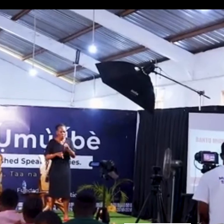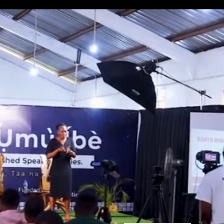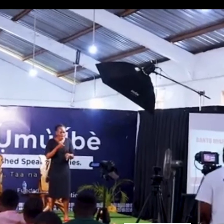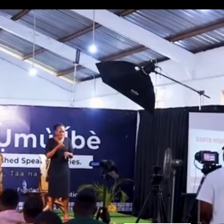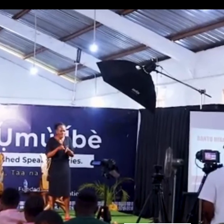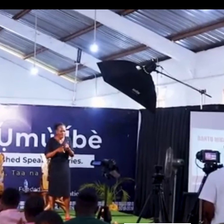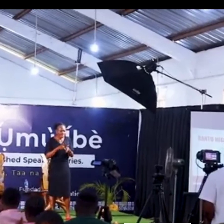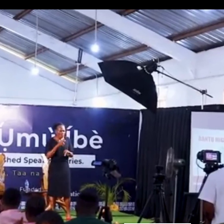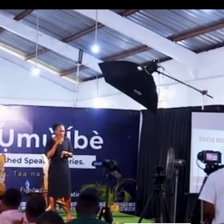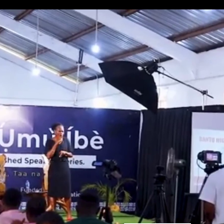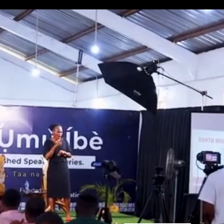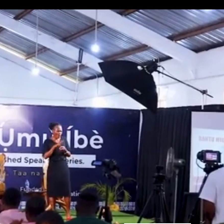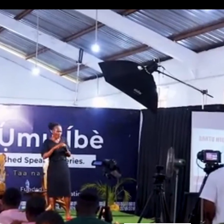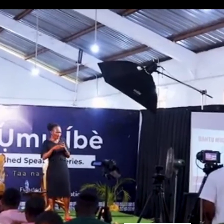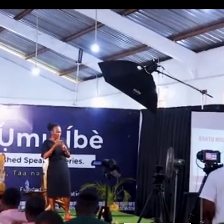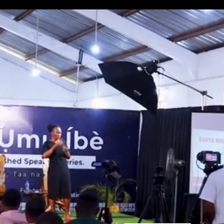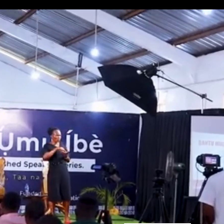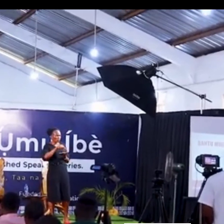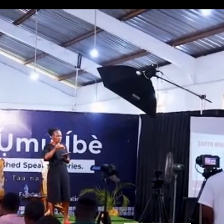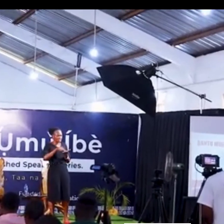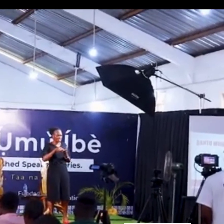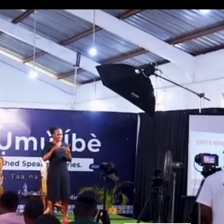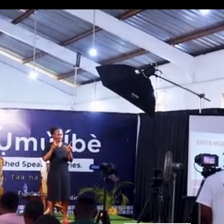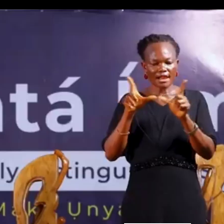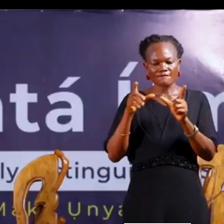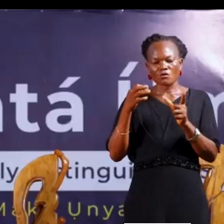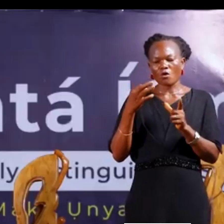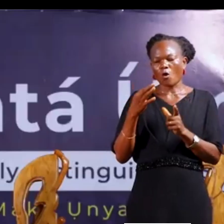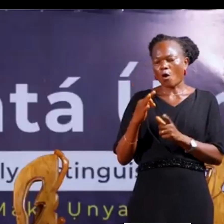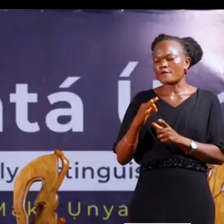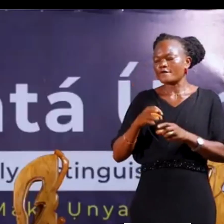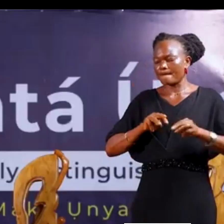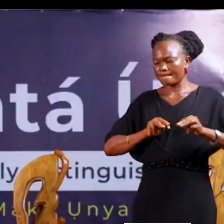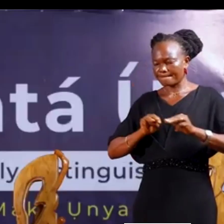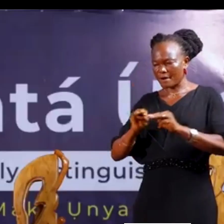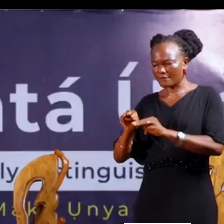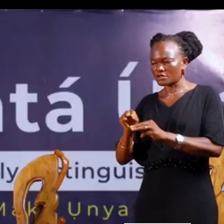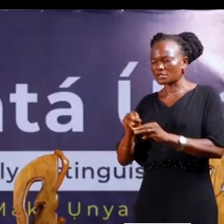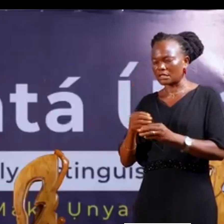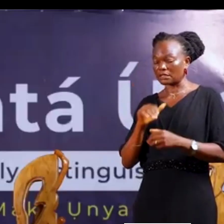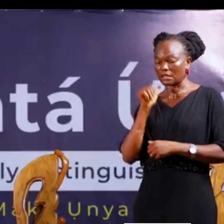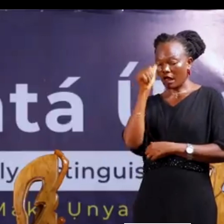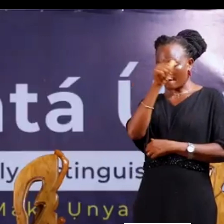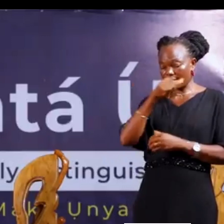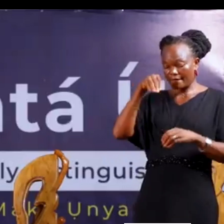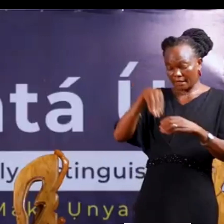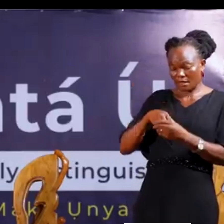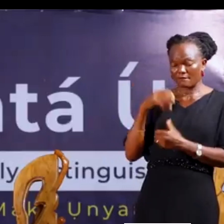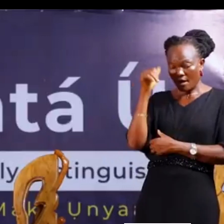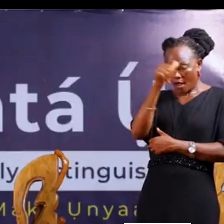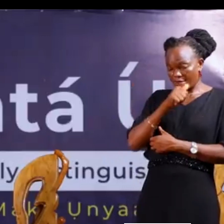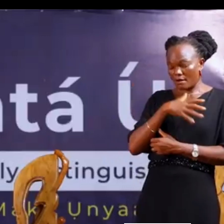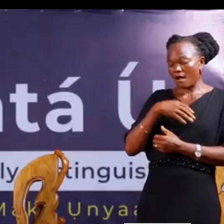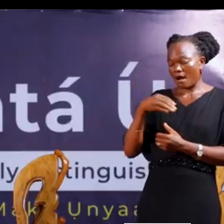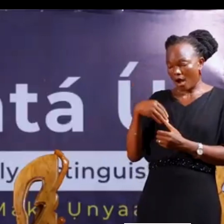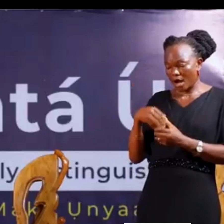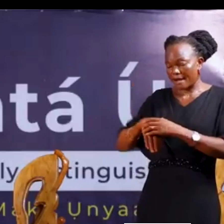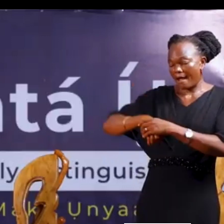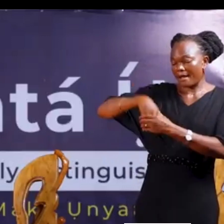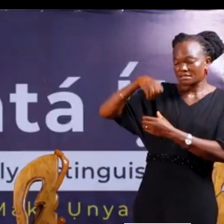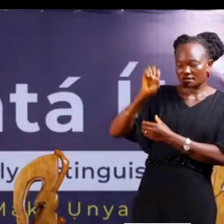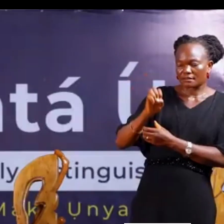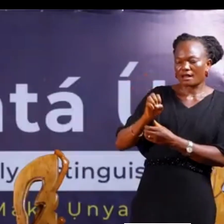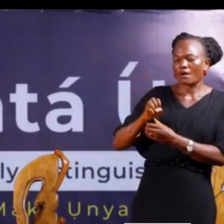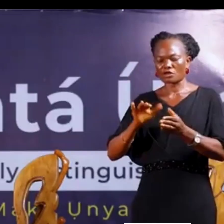critical to these two levels of migration. Internal within Africa, external within the